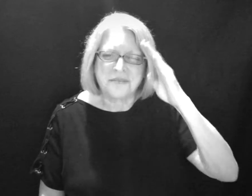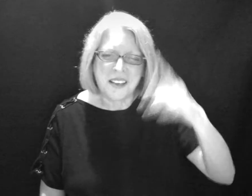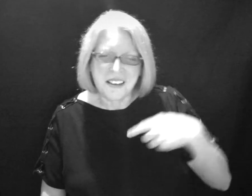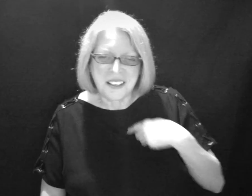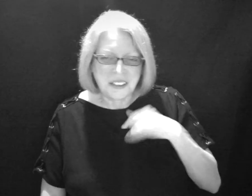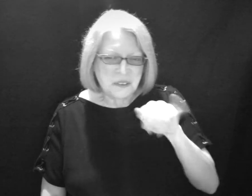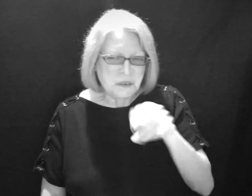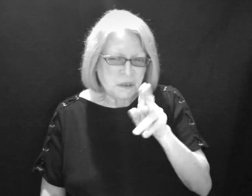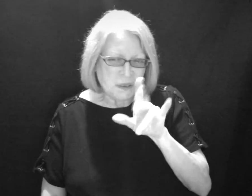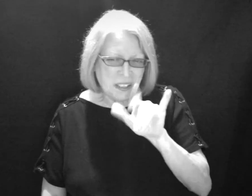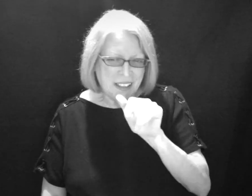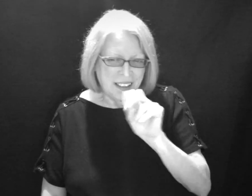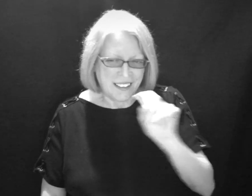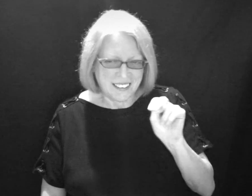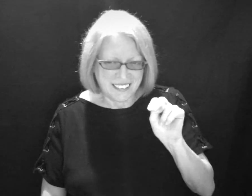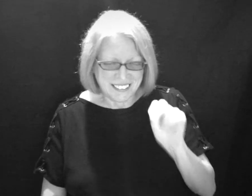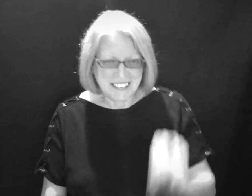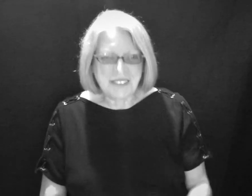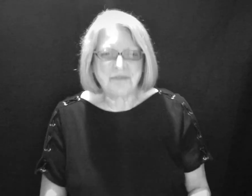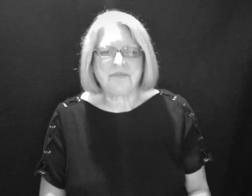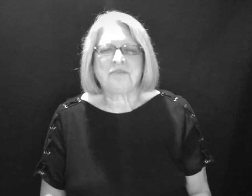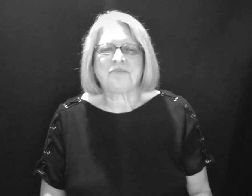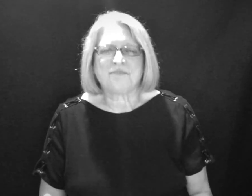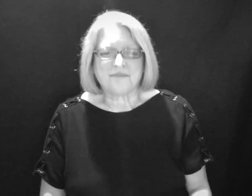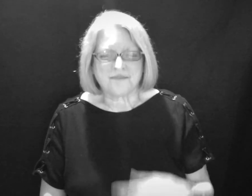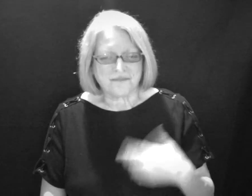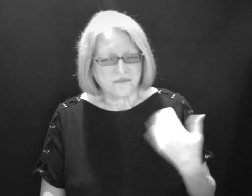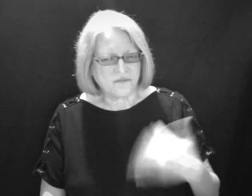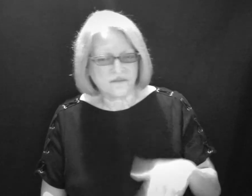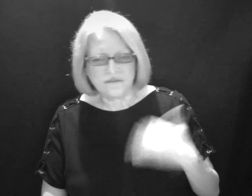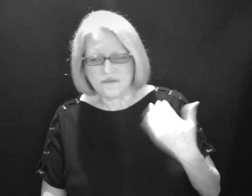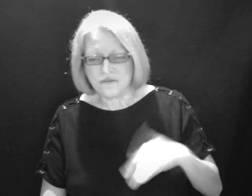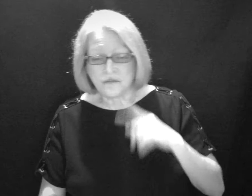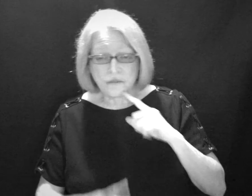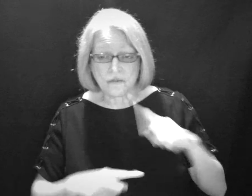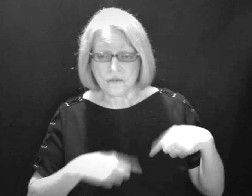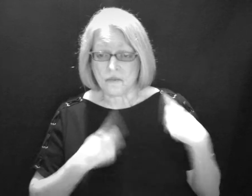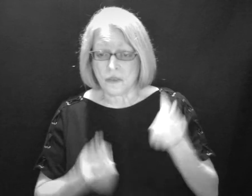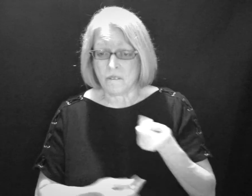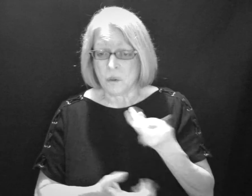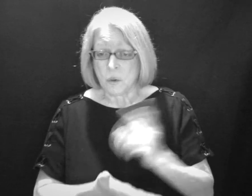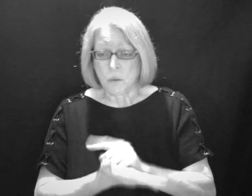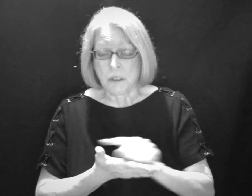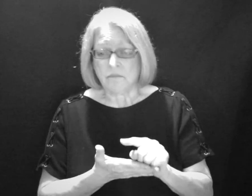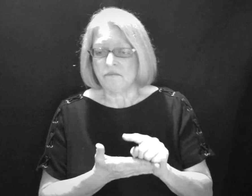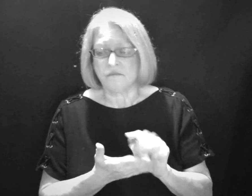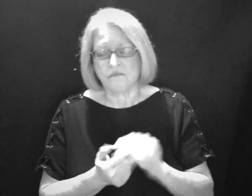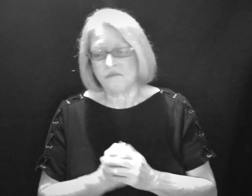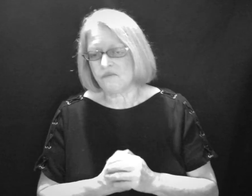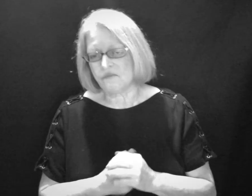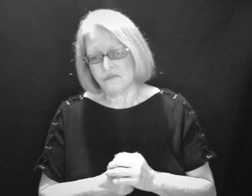doesn't look that great now, but we're going to change that. Hover over your website name and go to Customize.